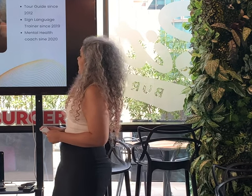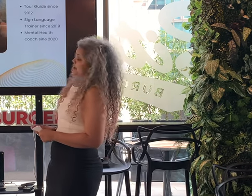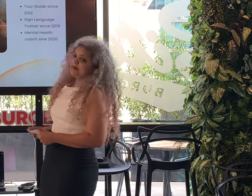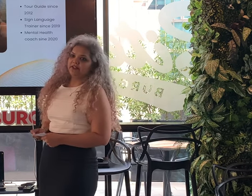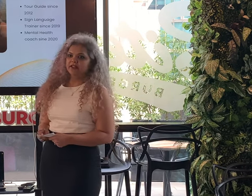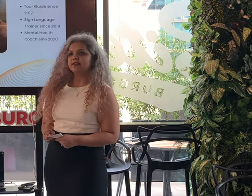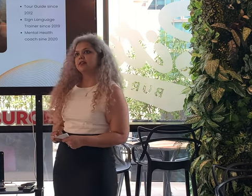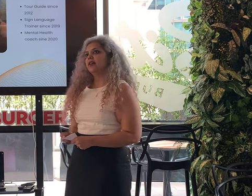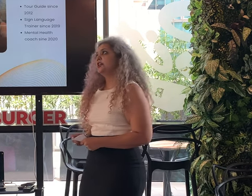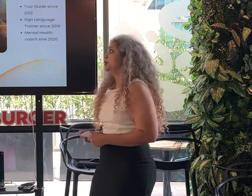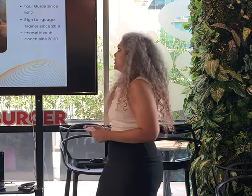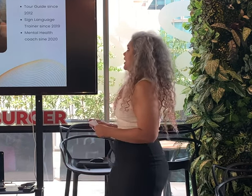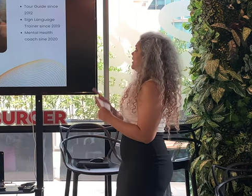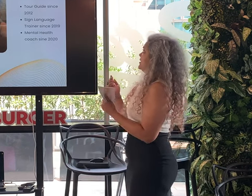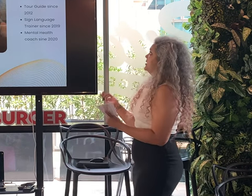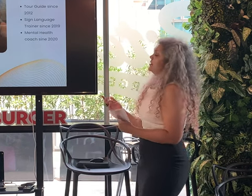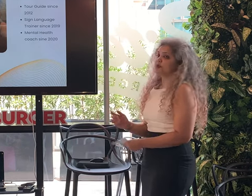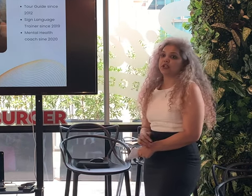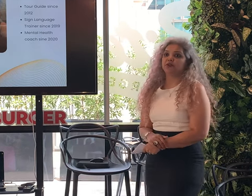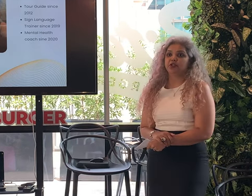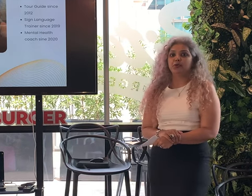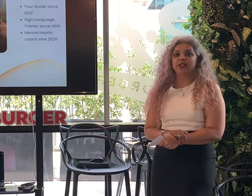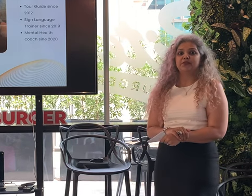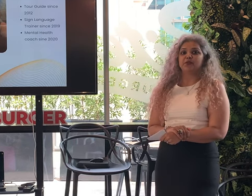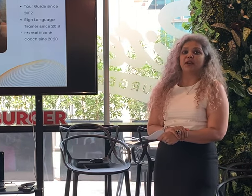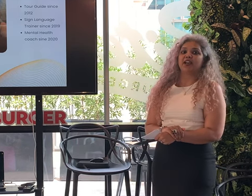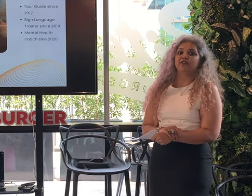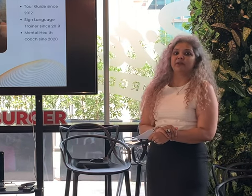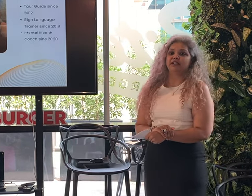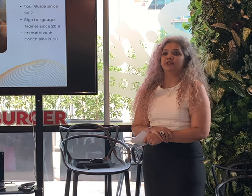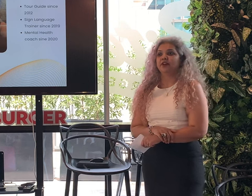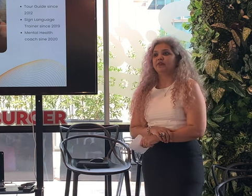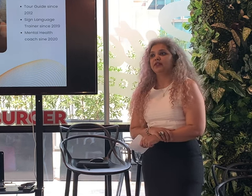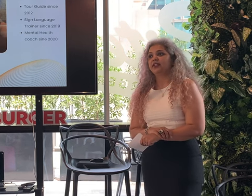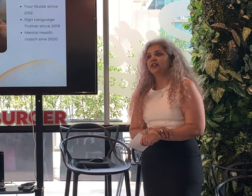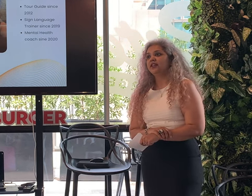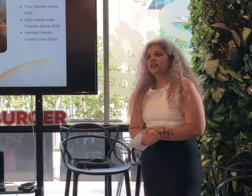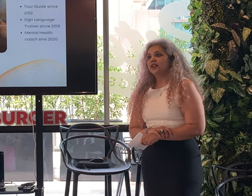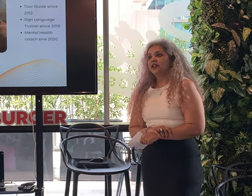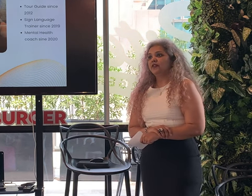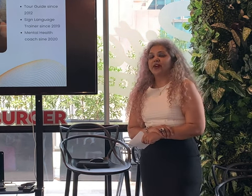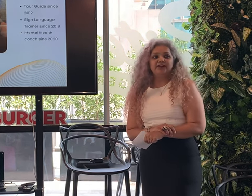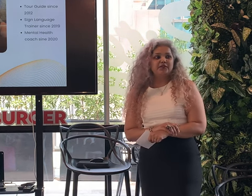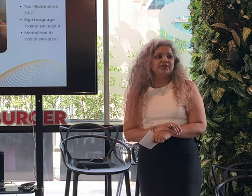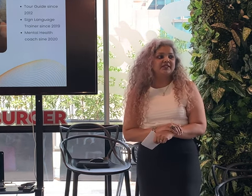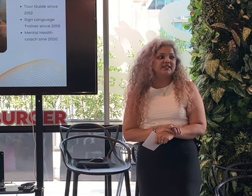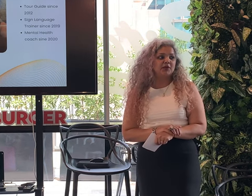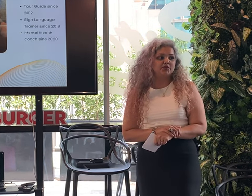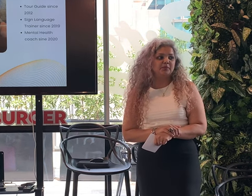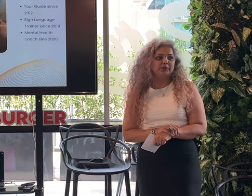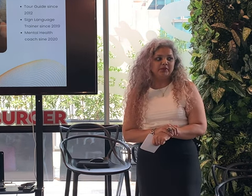Experience. A tour guide since 2012. So I have met roughly 5 to 6 thousand people.